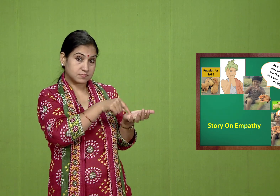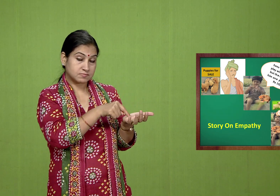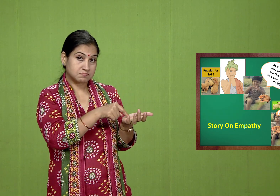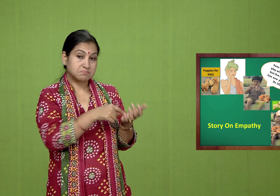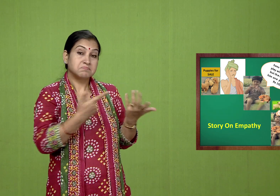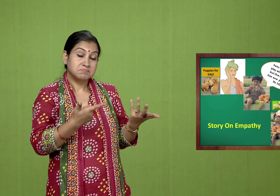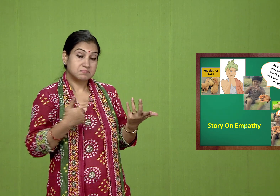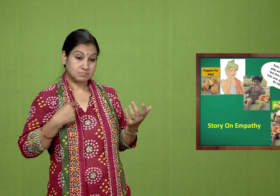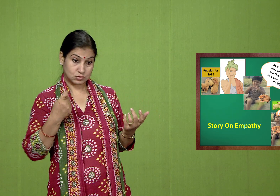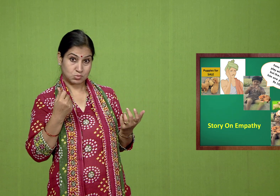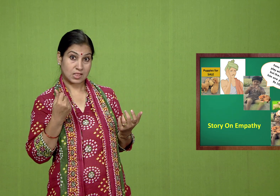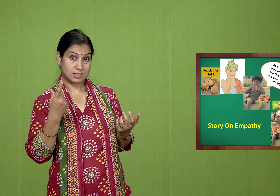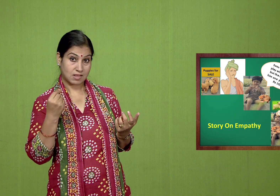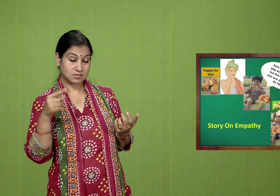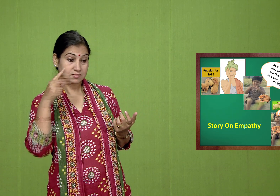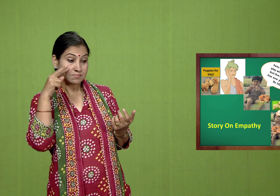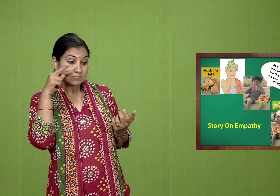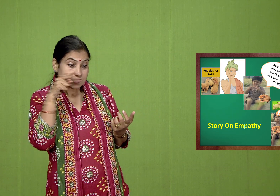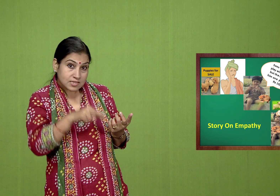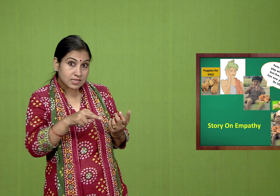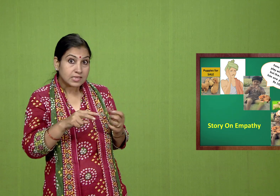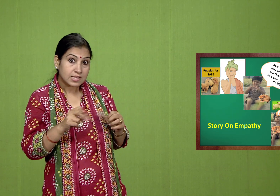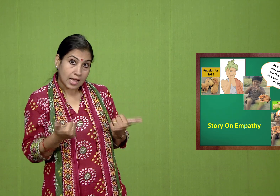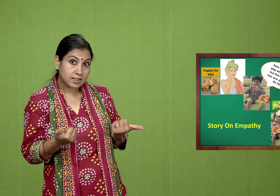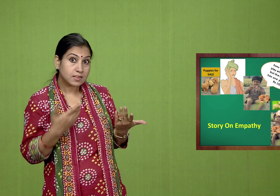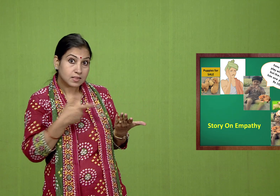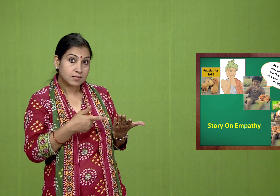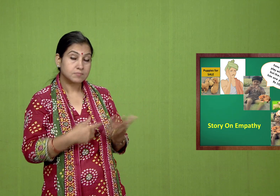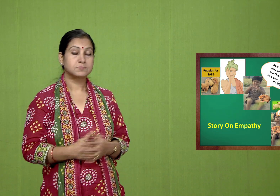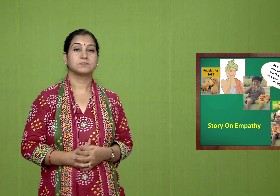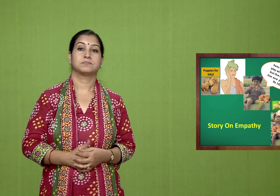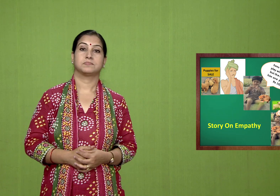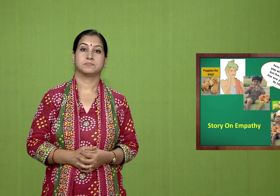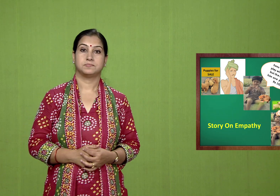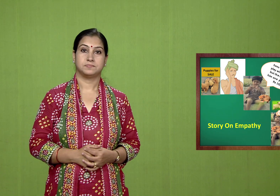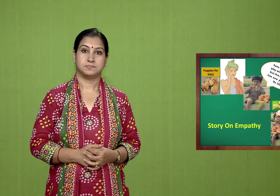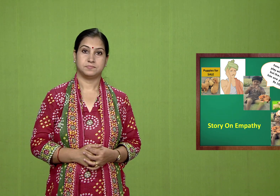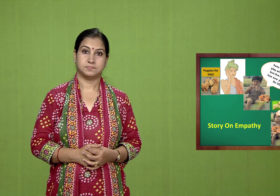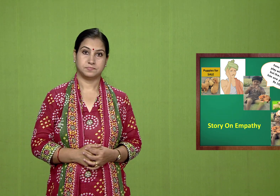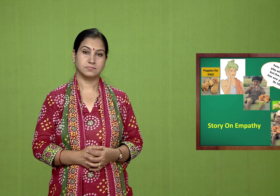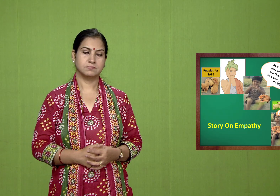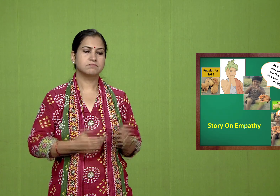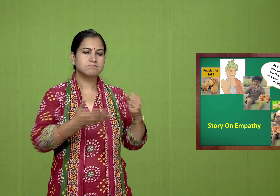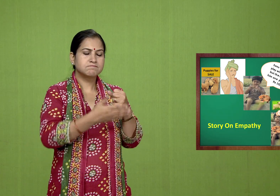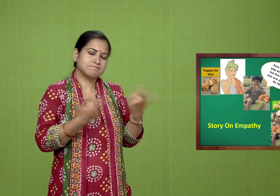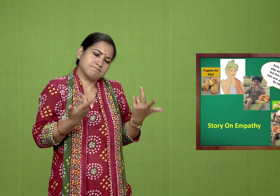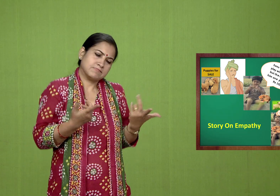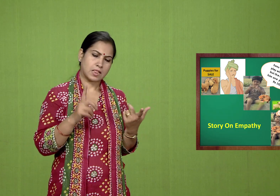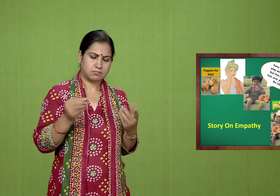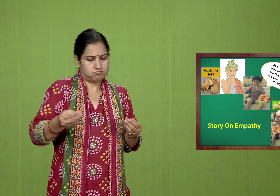if it was enough to take a look at the puppies. The farmer agreed.